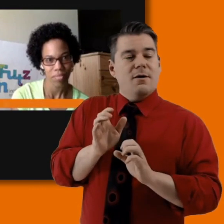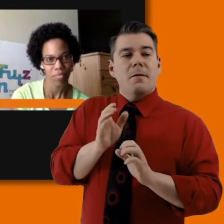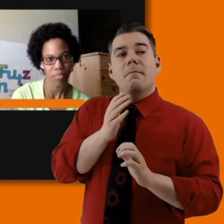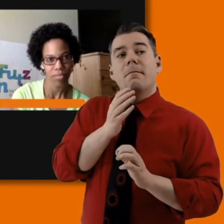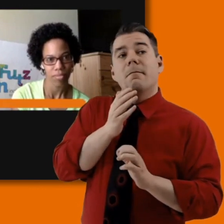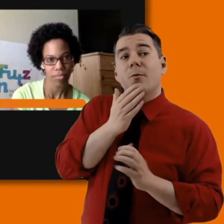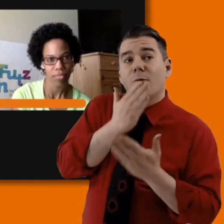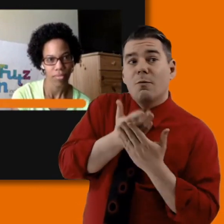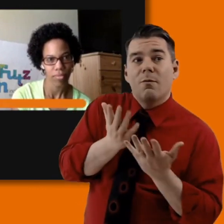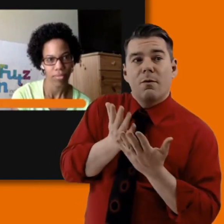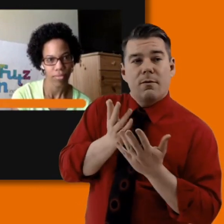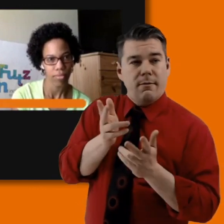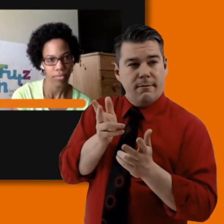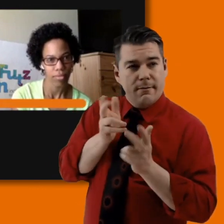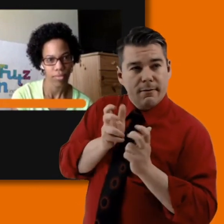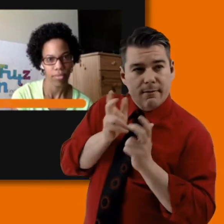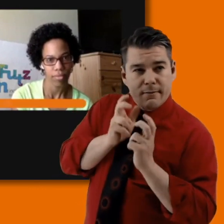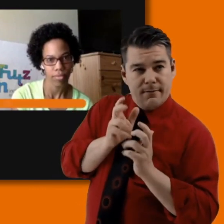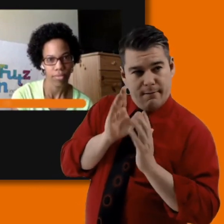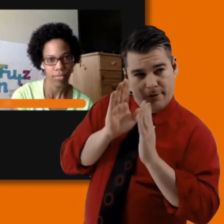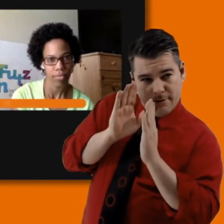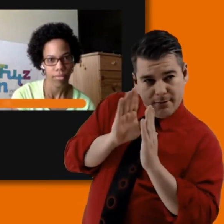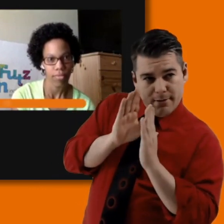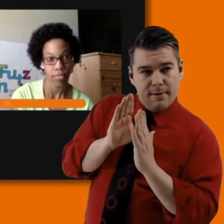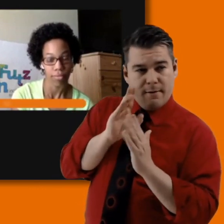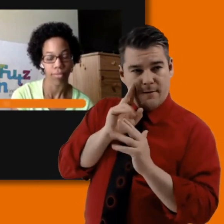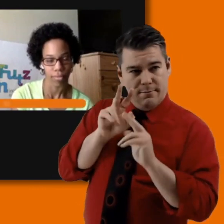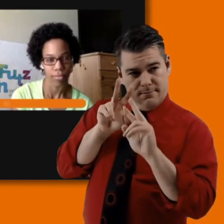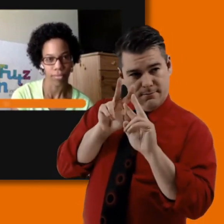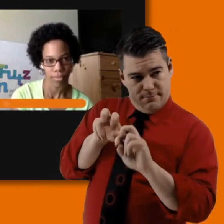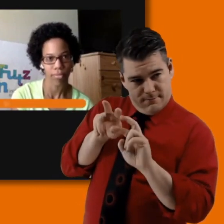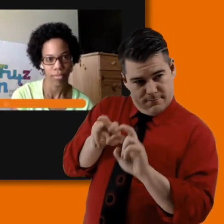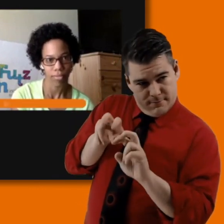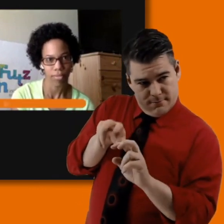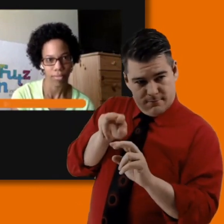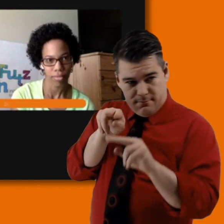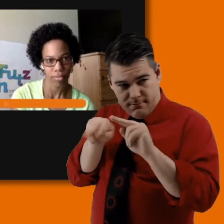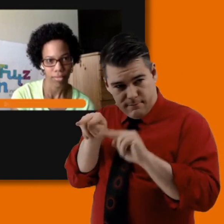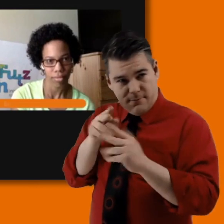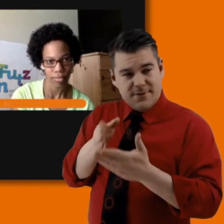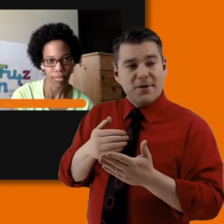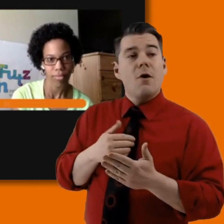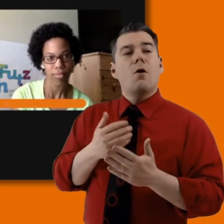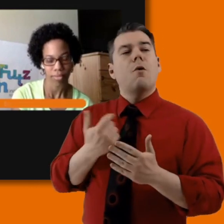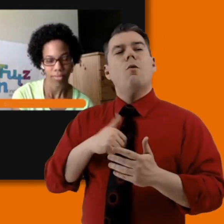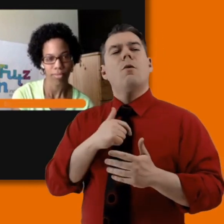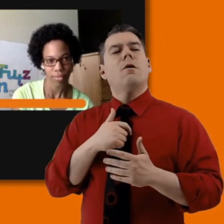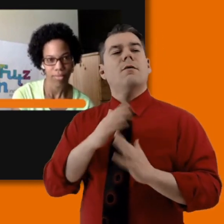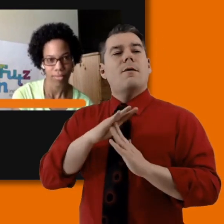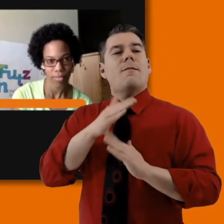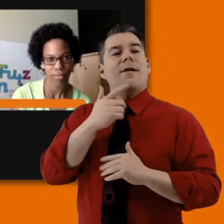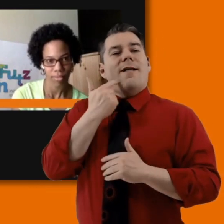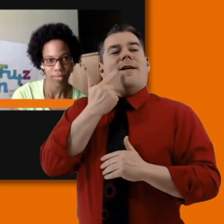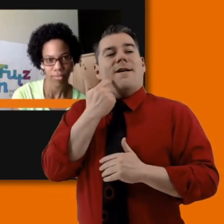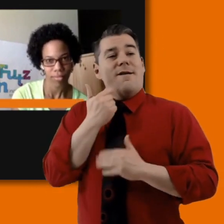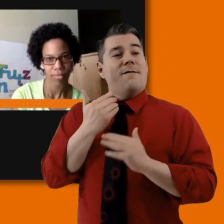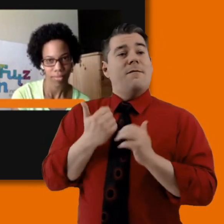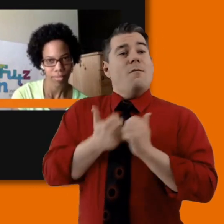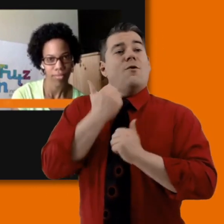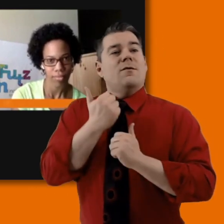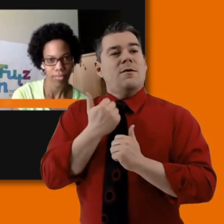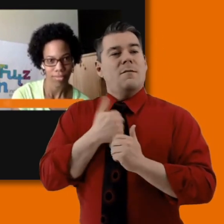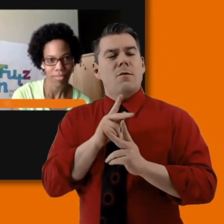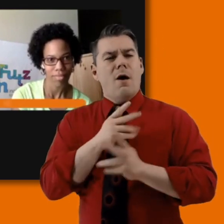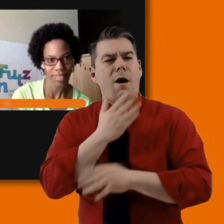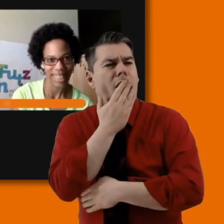really good at seeing into things, right? So the things that make us laugh the most are the things we're like, oh my God, that is so true.